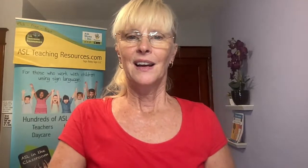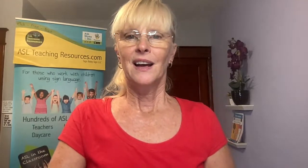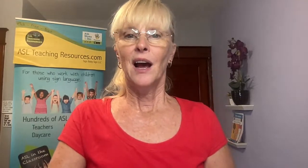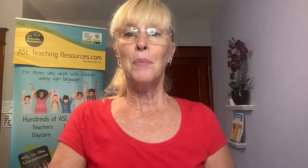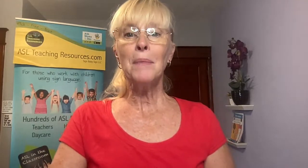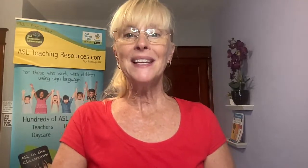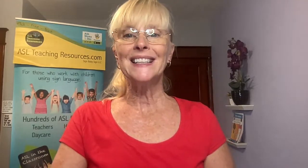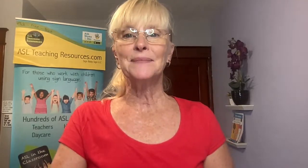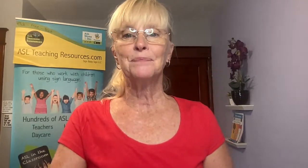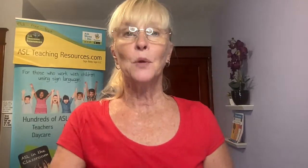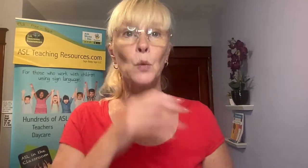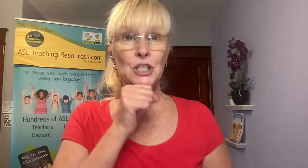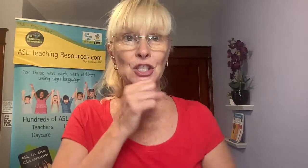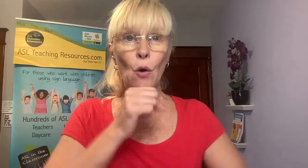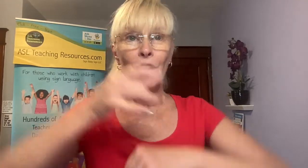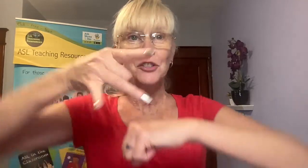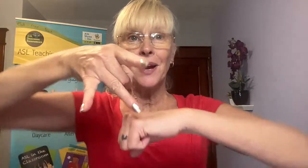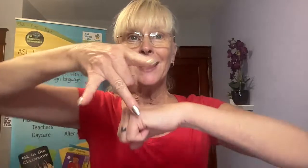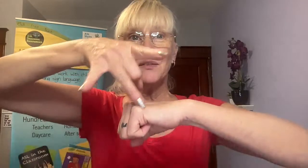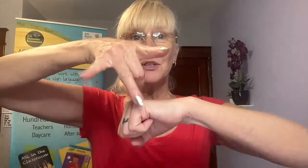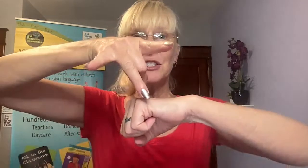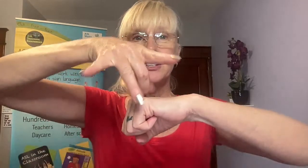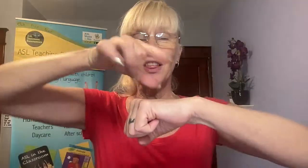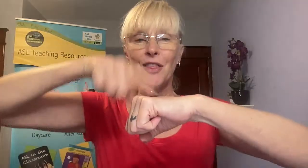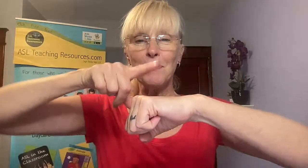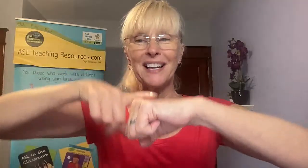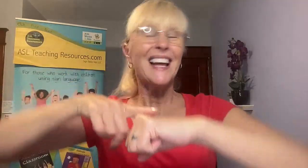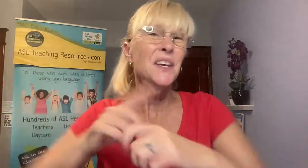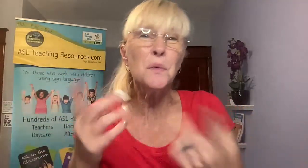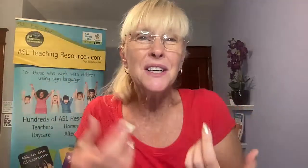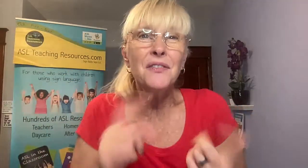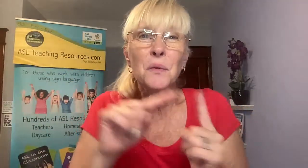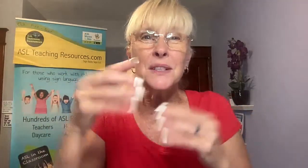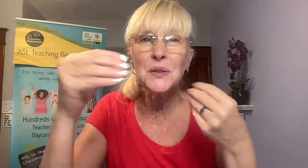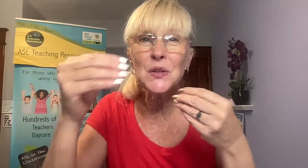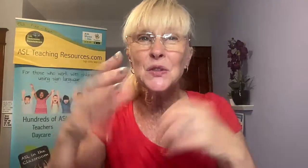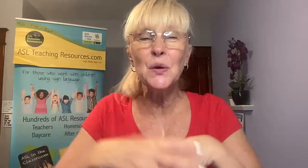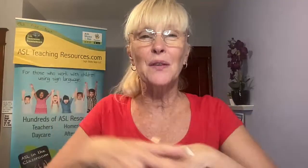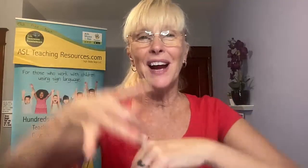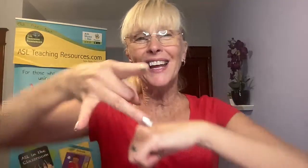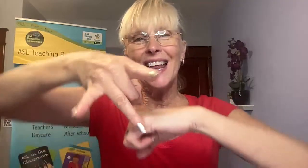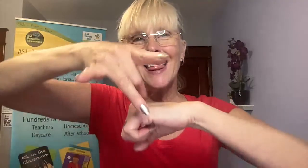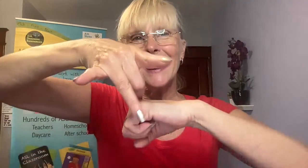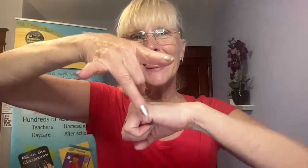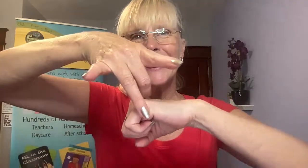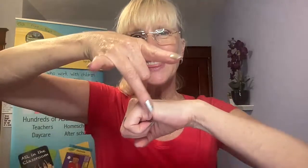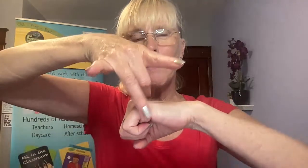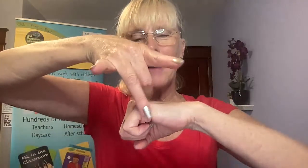a pumpkin, which is orange, right? We're just going to thump it like you would if you went to the store, right? The